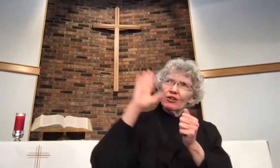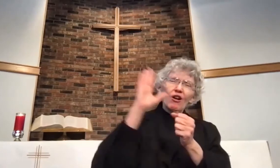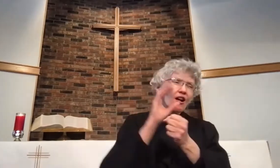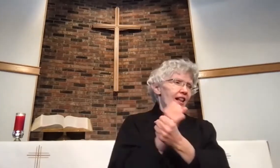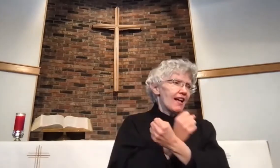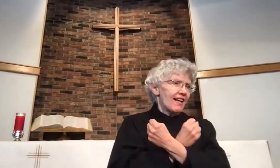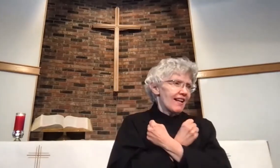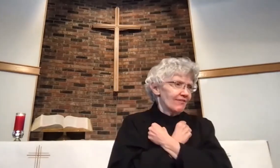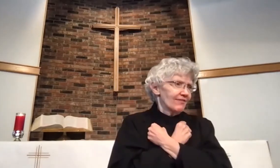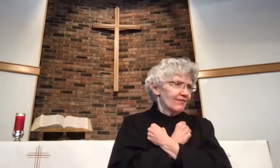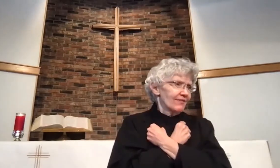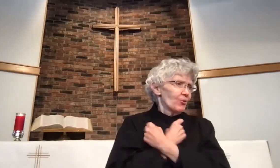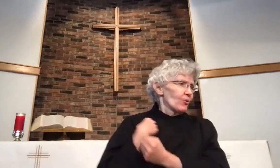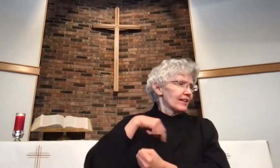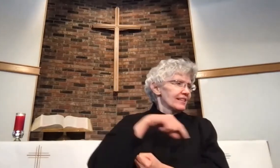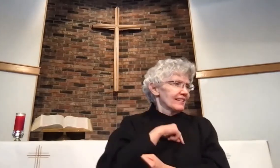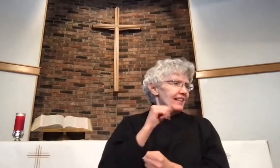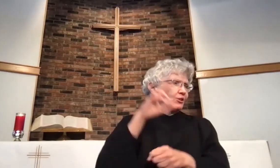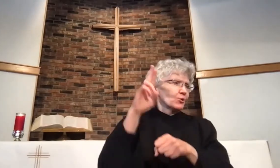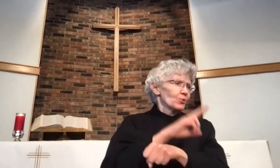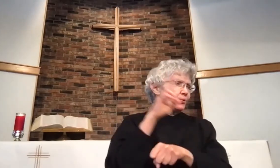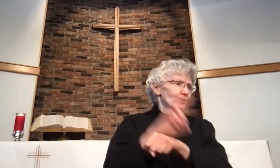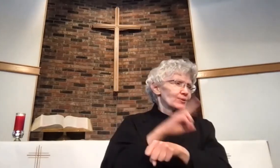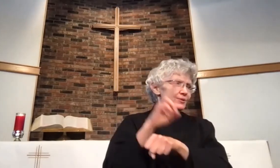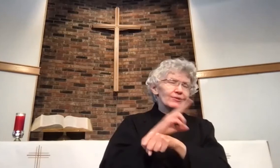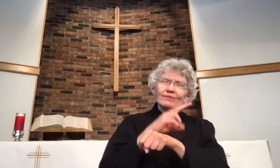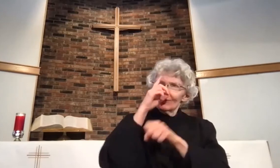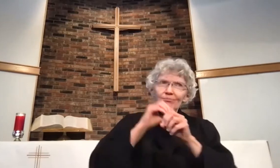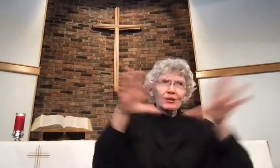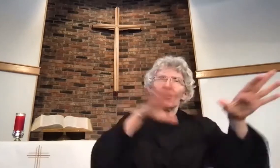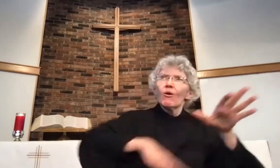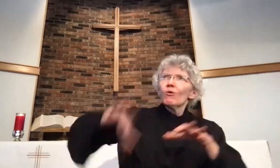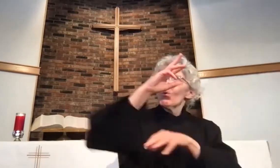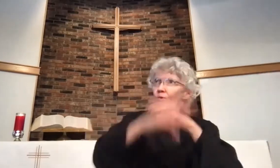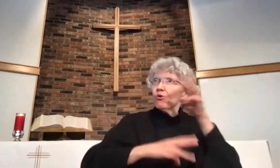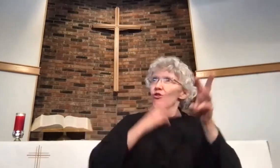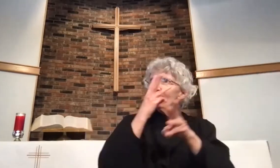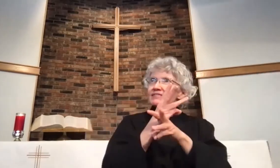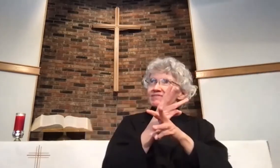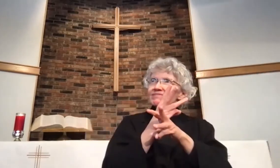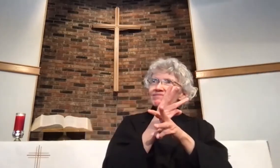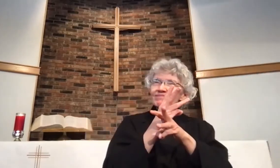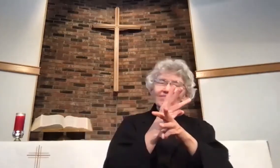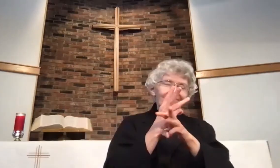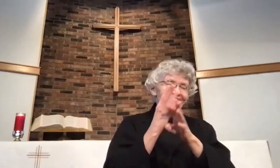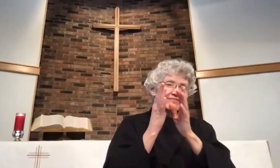Bless our gifts with your love, so we use it for your purpose in our